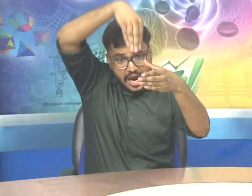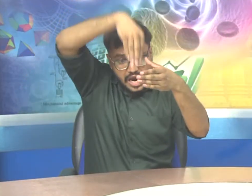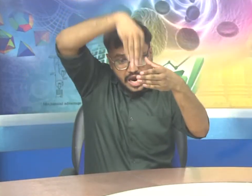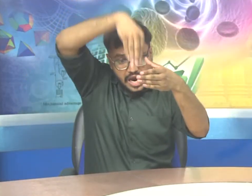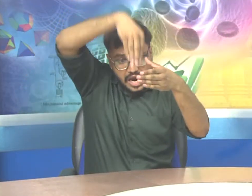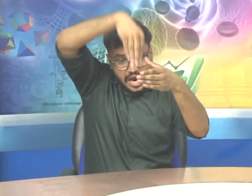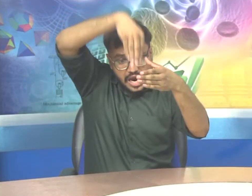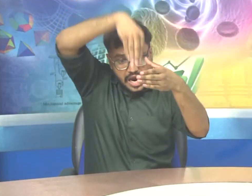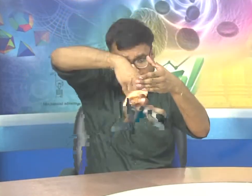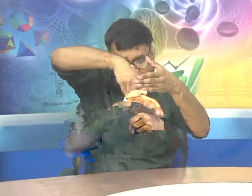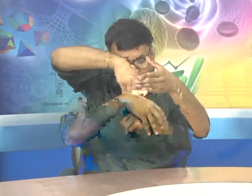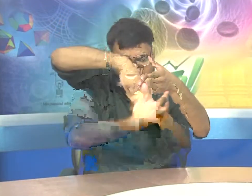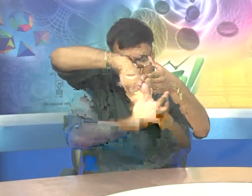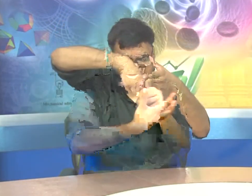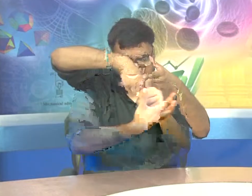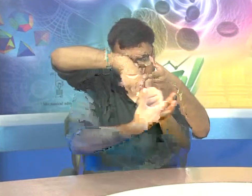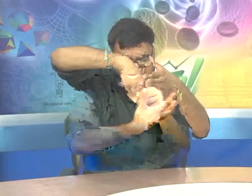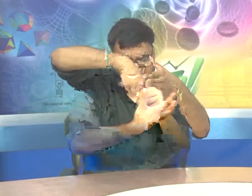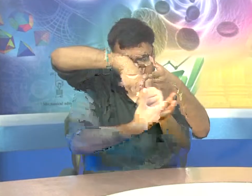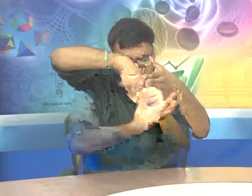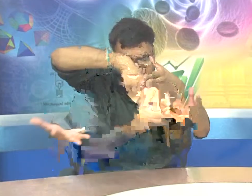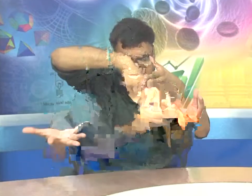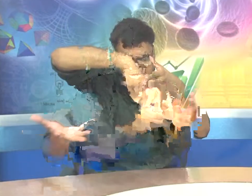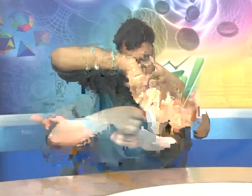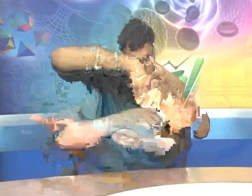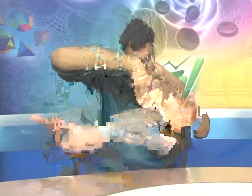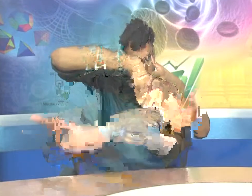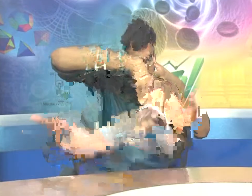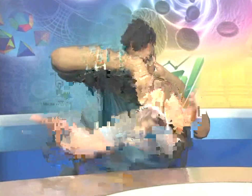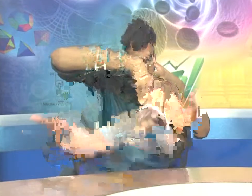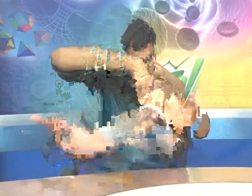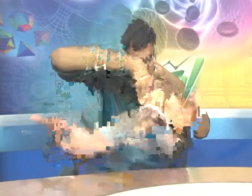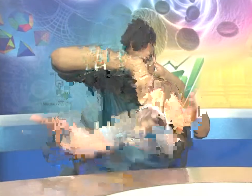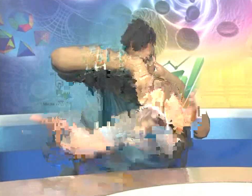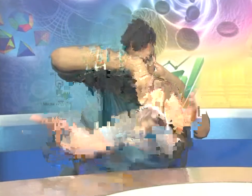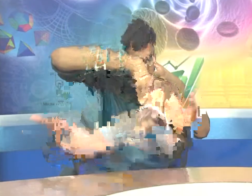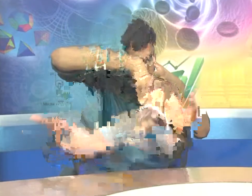We can find it in a volcano,